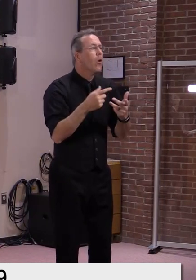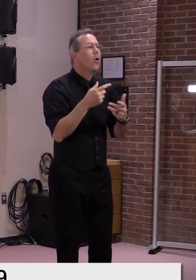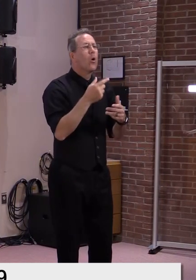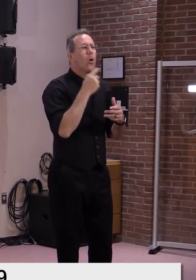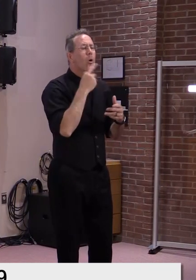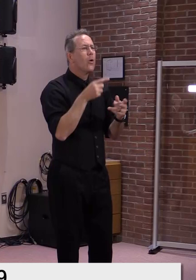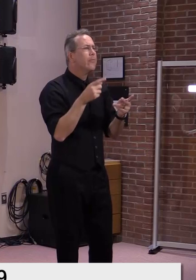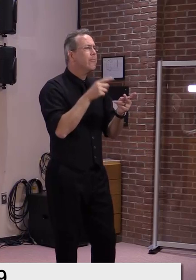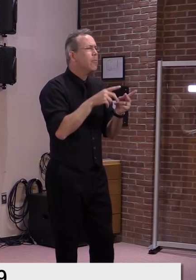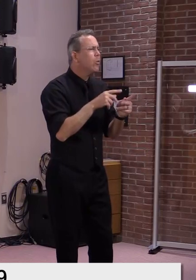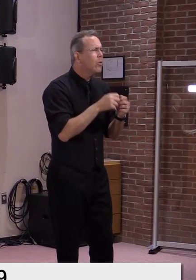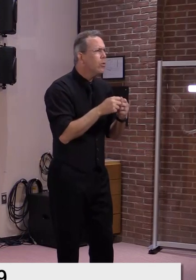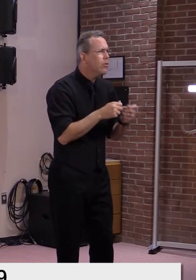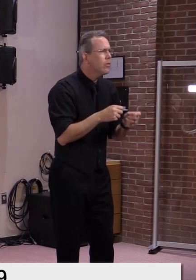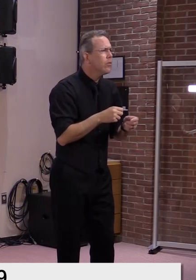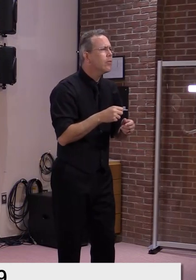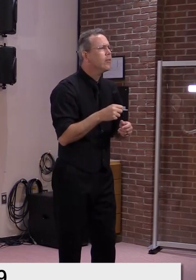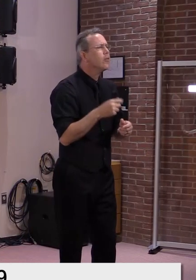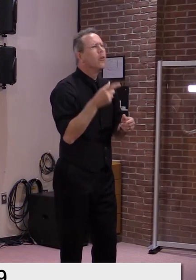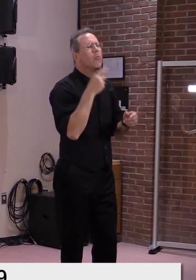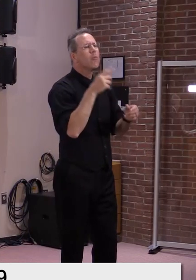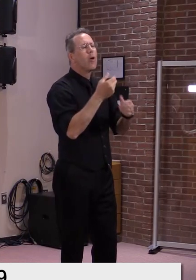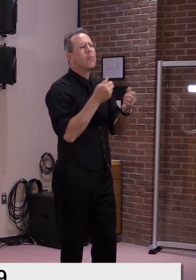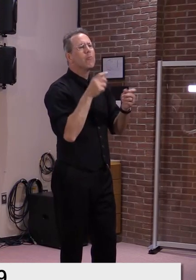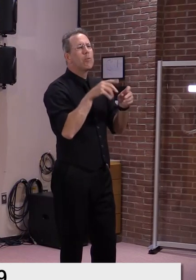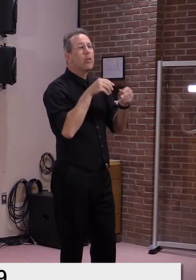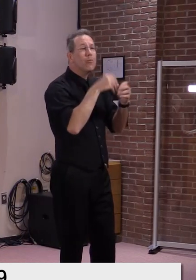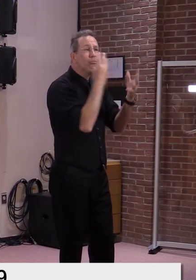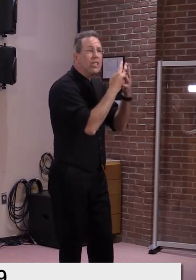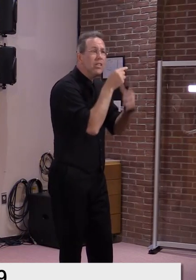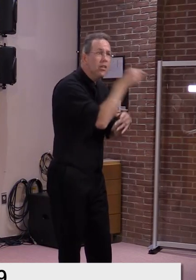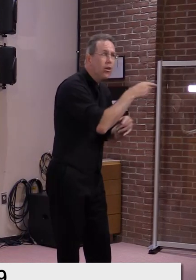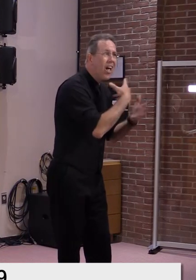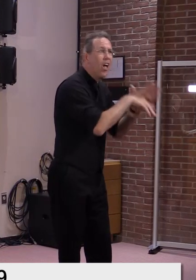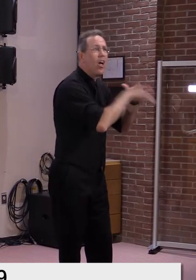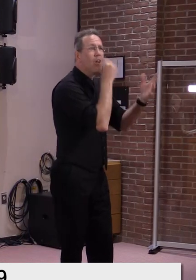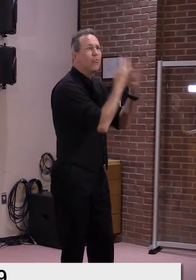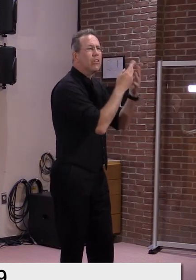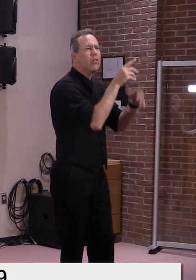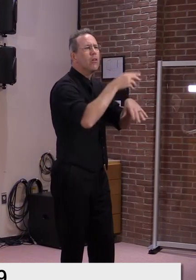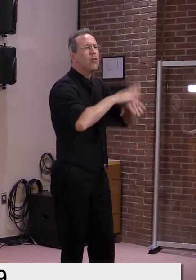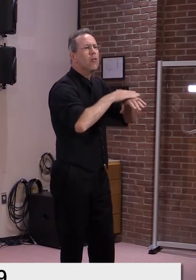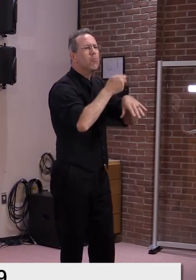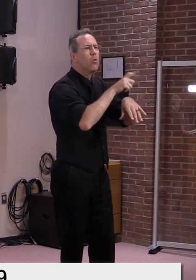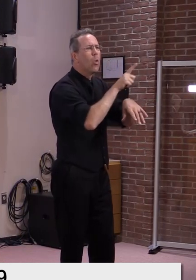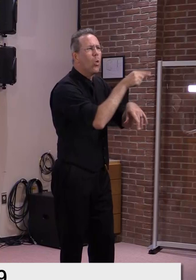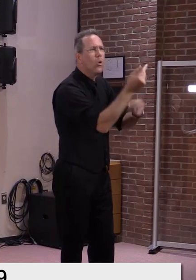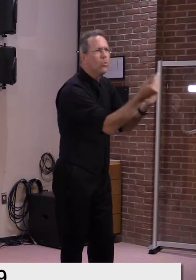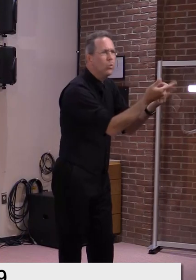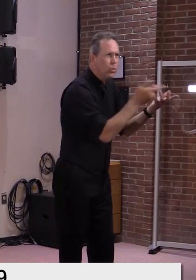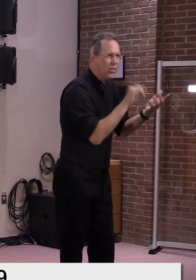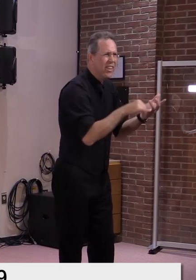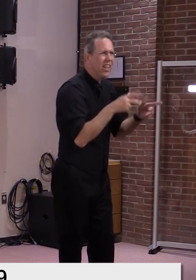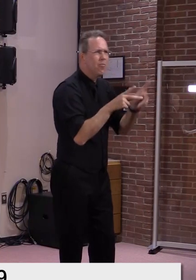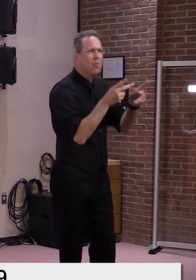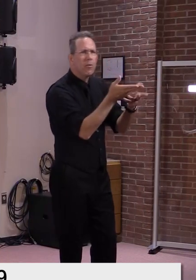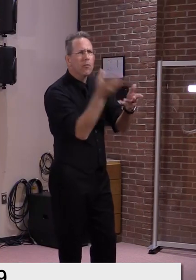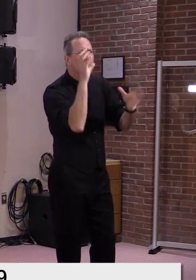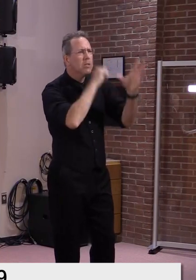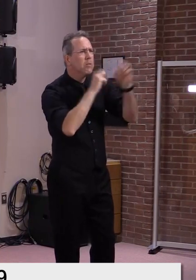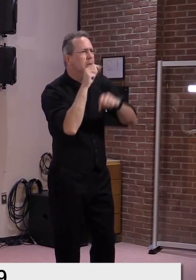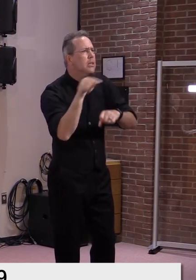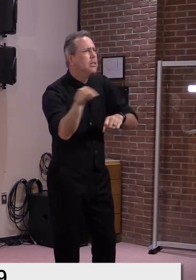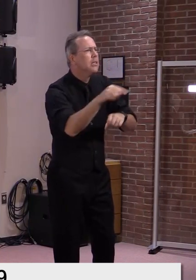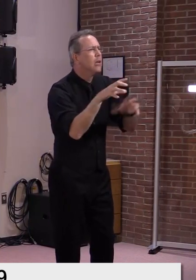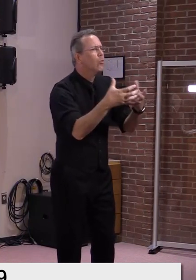pop-up clinics at some of the probation and parole sites, as well as those that initially declined